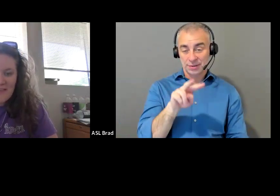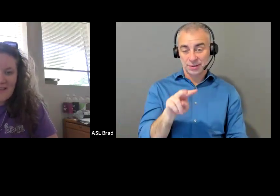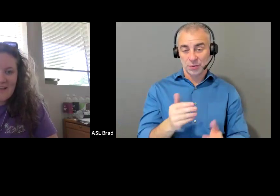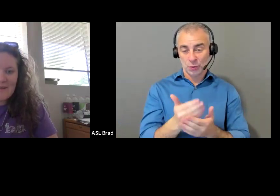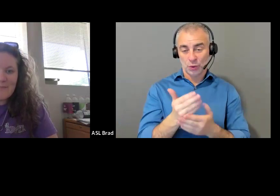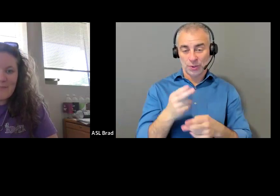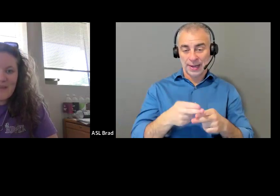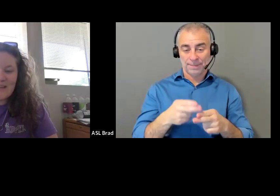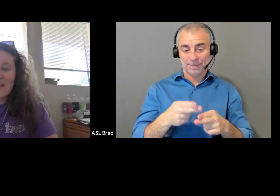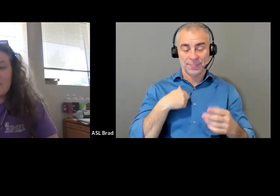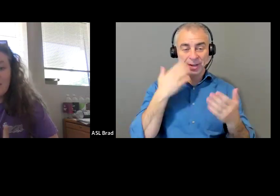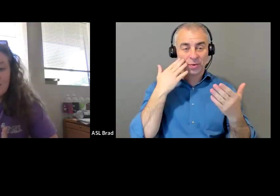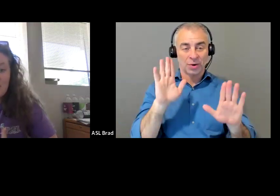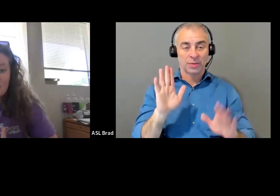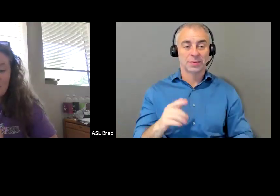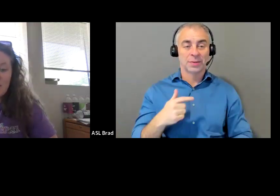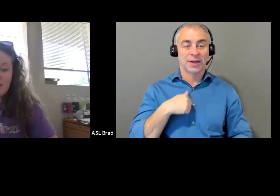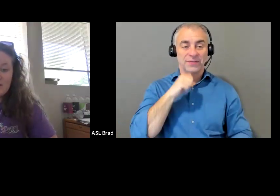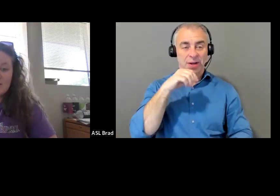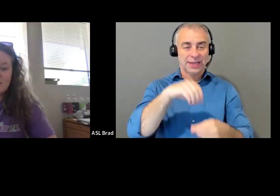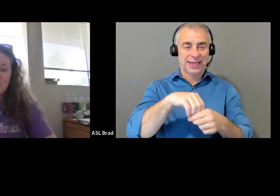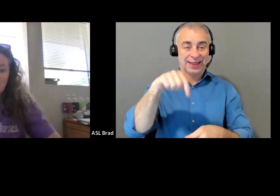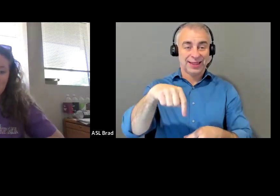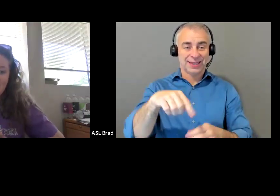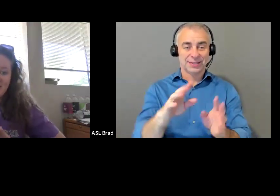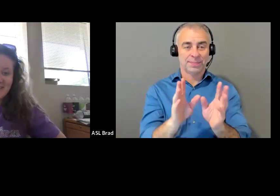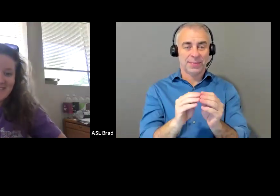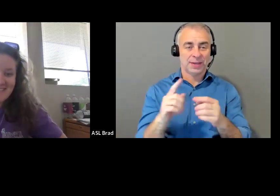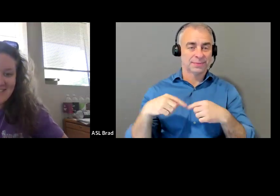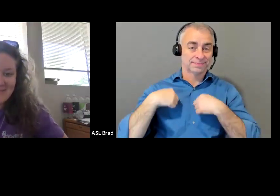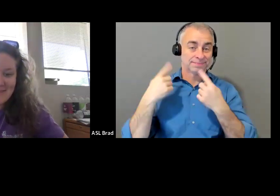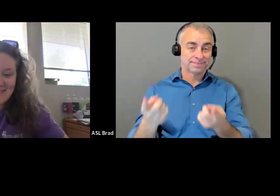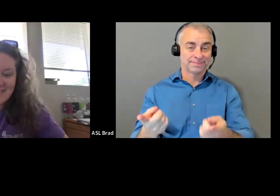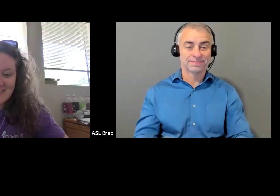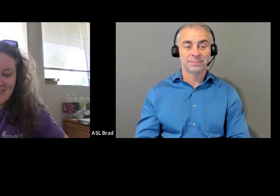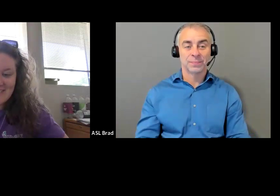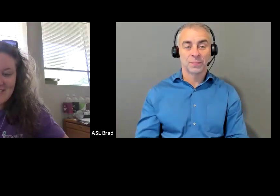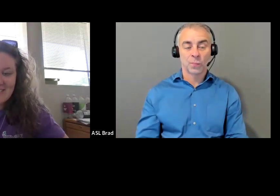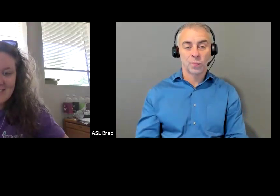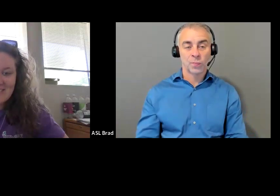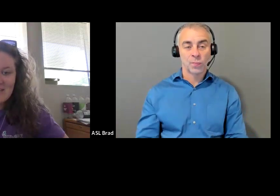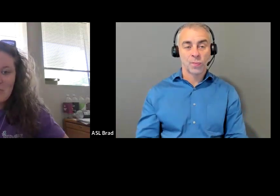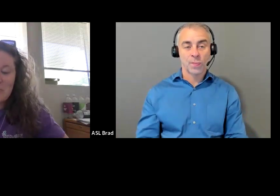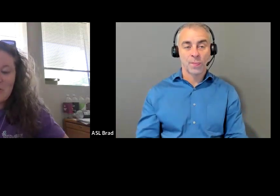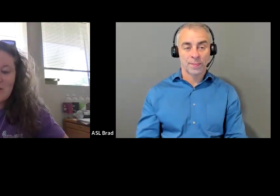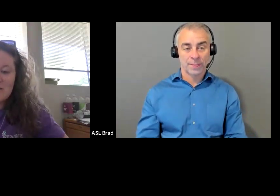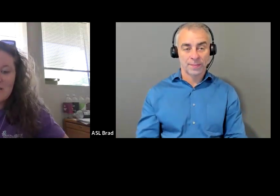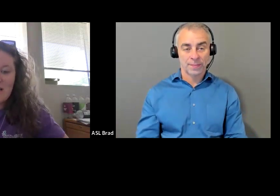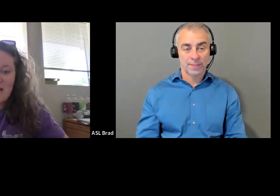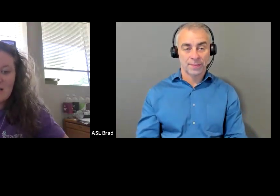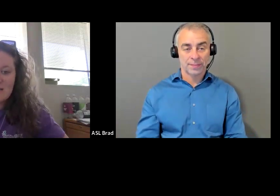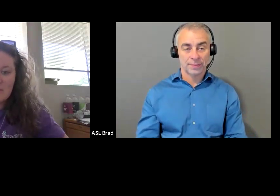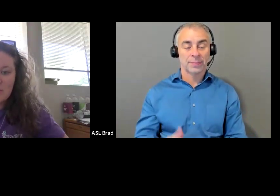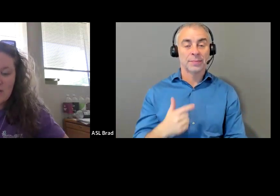know. And I haven't been on this call for a while, so it's been a while since I've been here. I just wanted